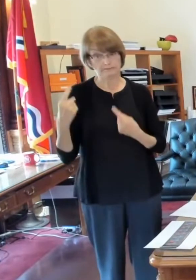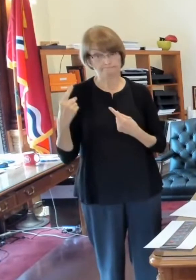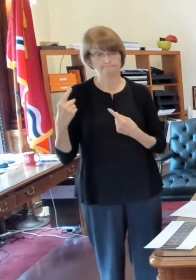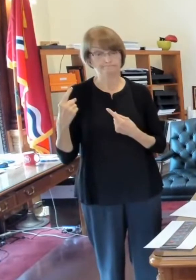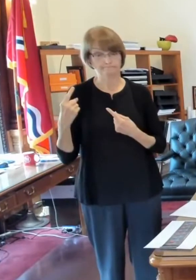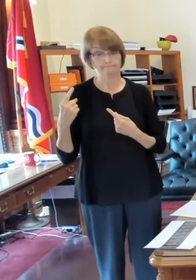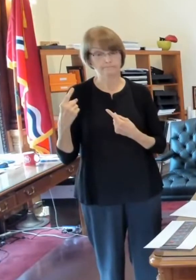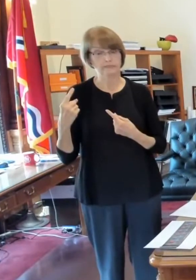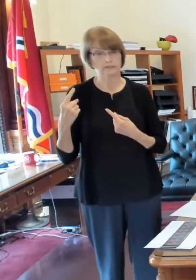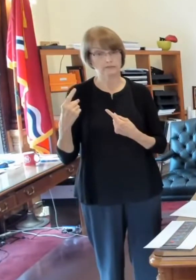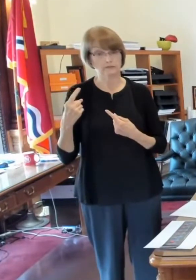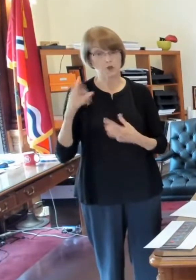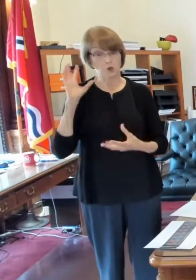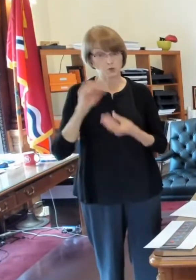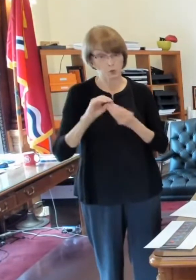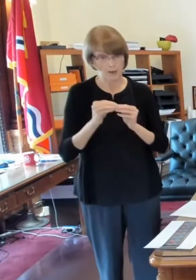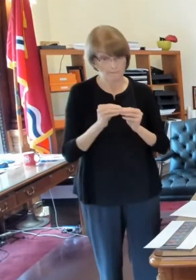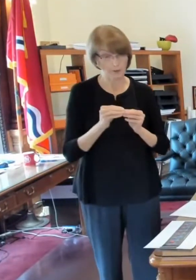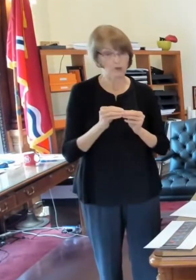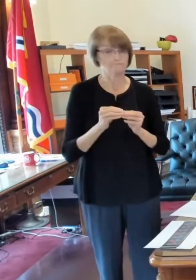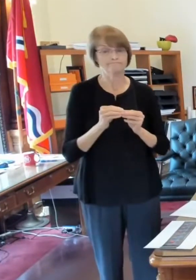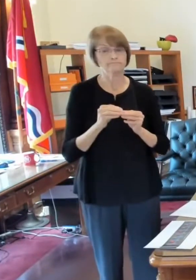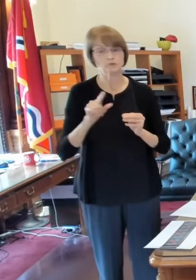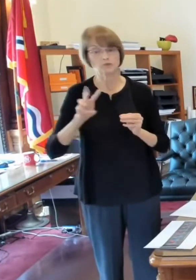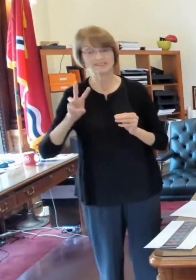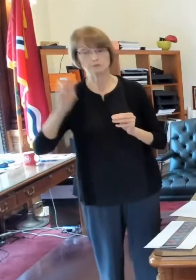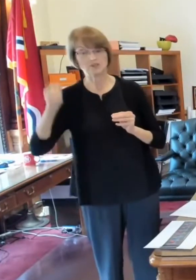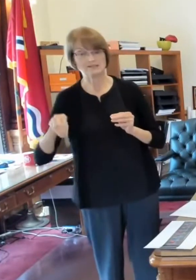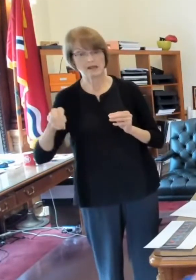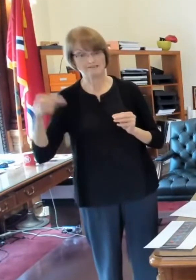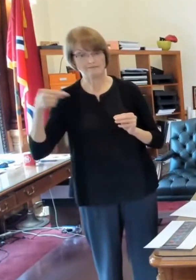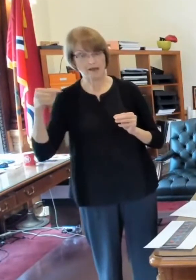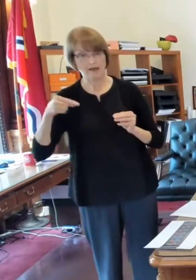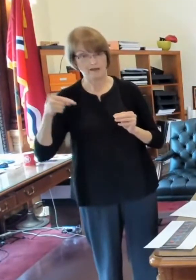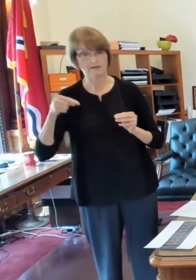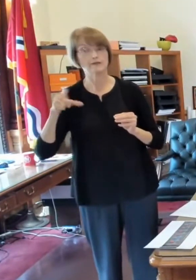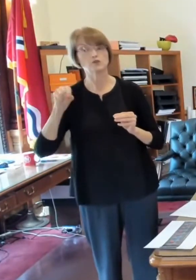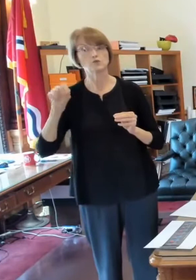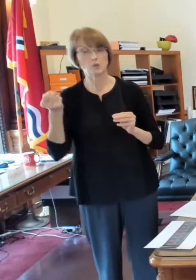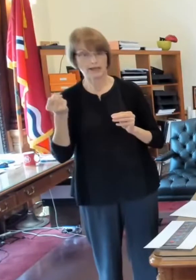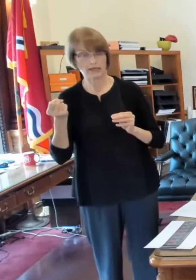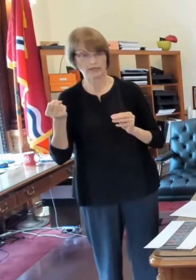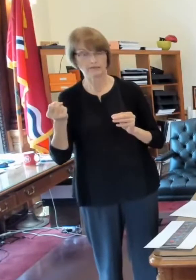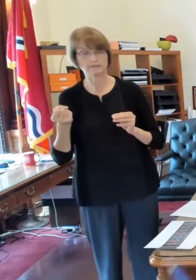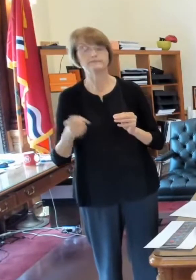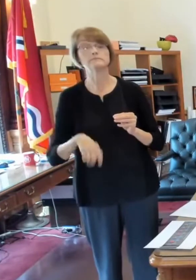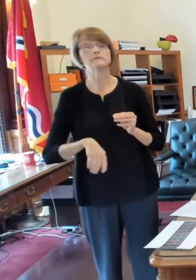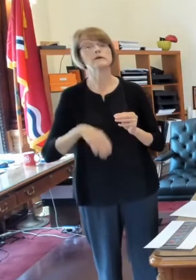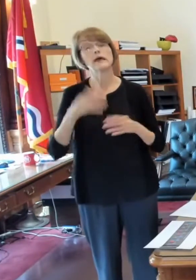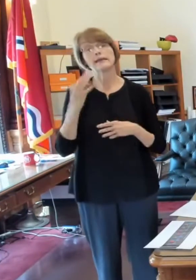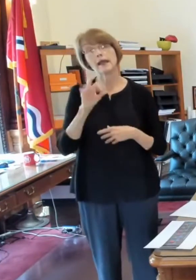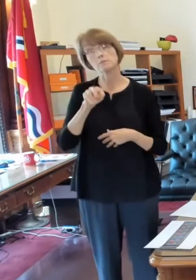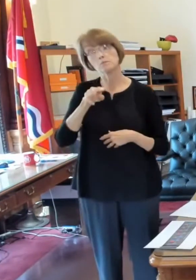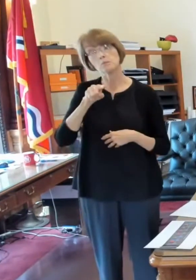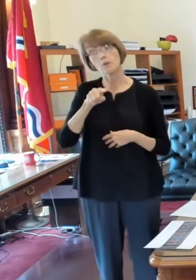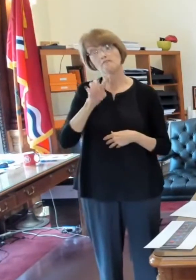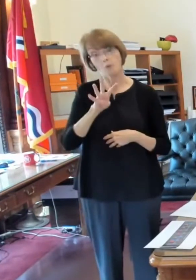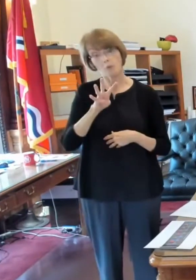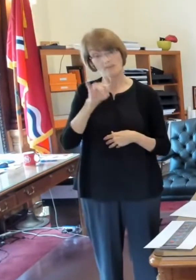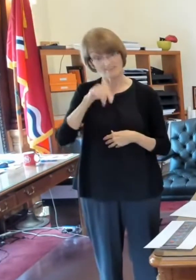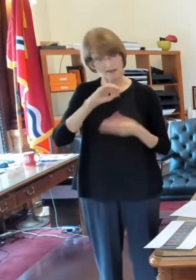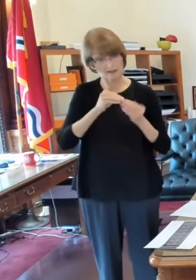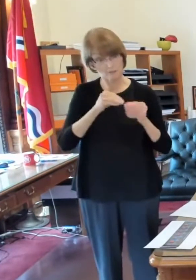26% of the cases have been people in their 20s, and 19.4, let's call it 20%, have been people in their